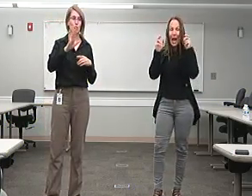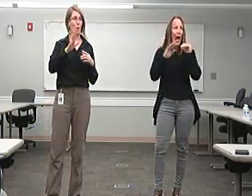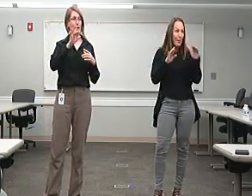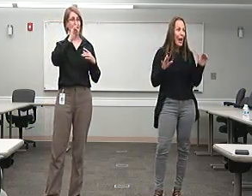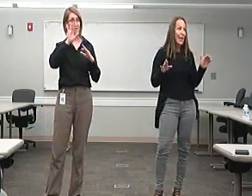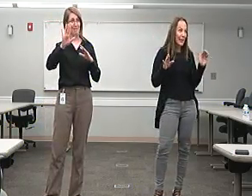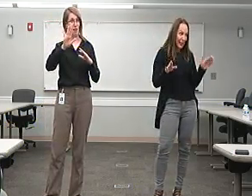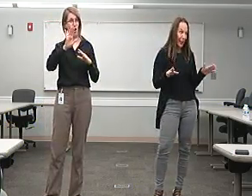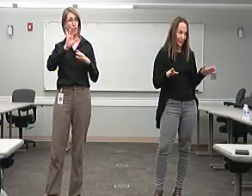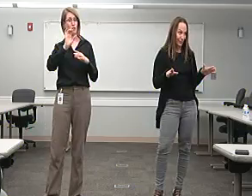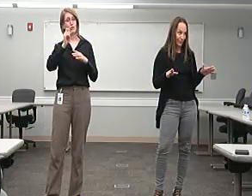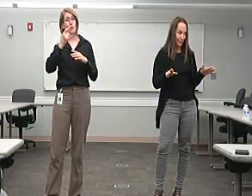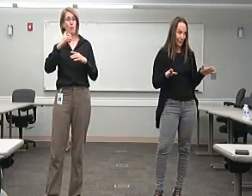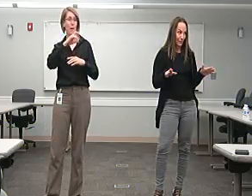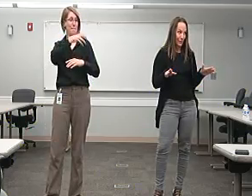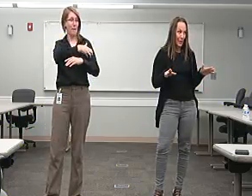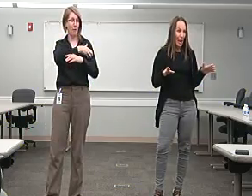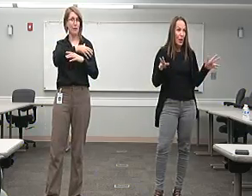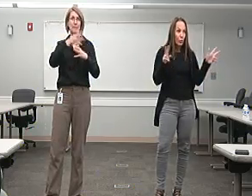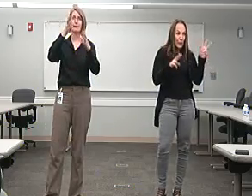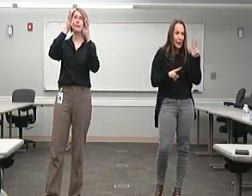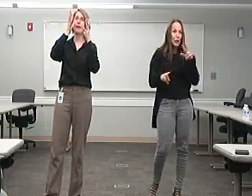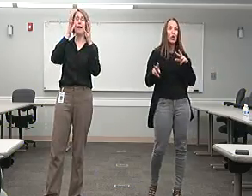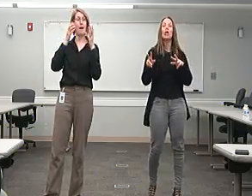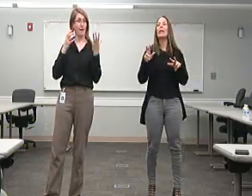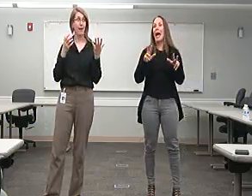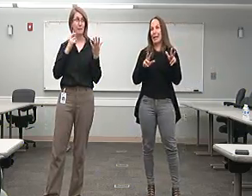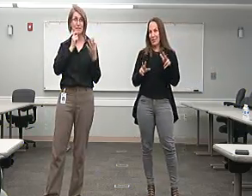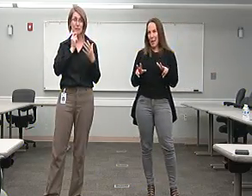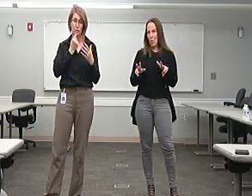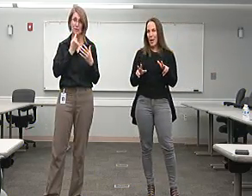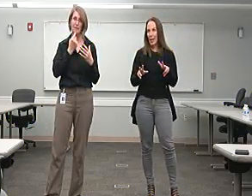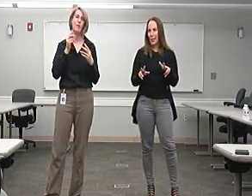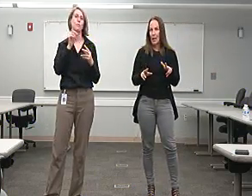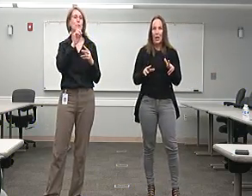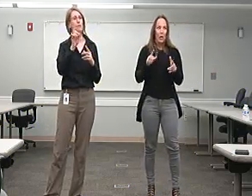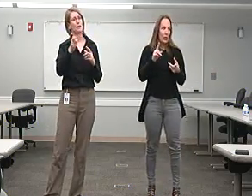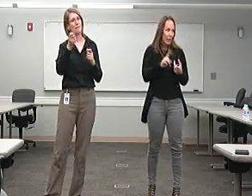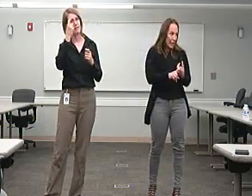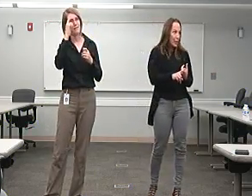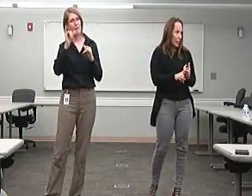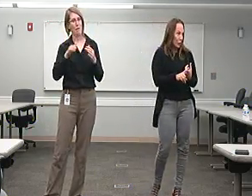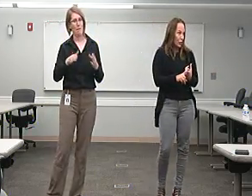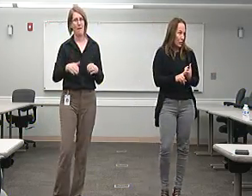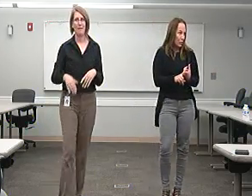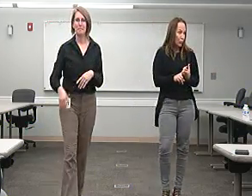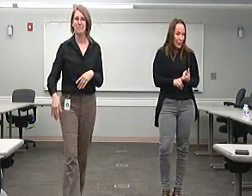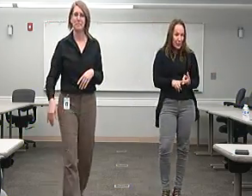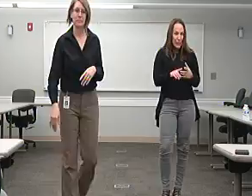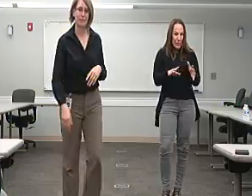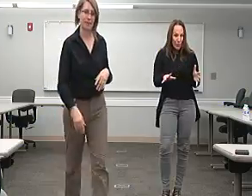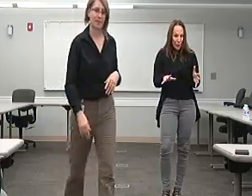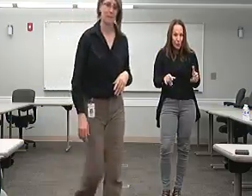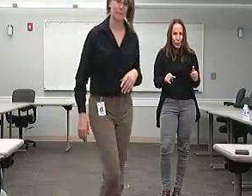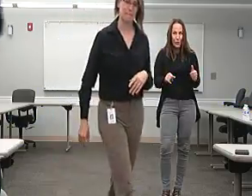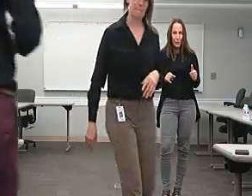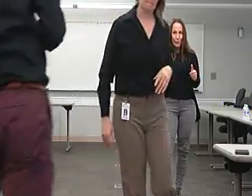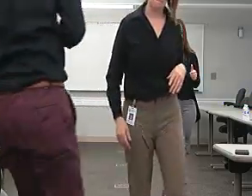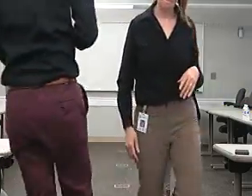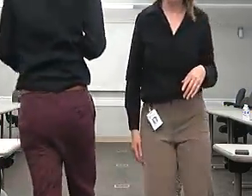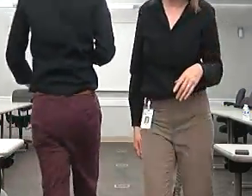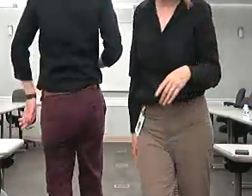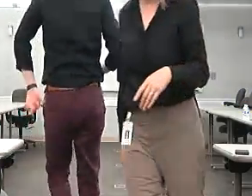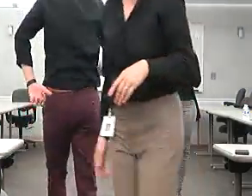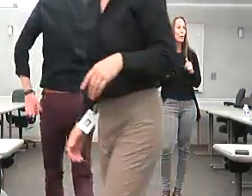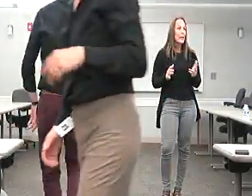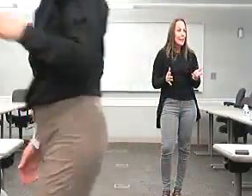kidding. And really look at it that way. English, written English,